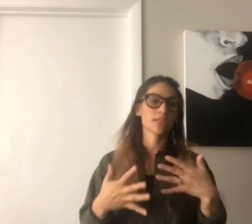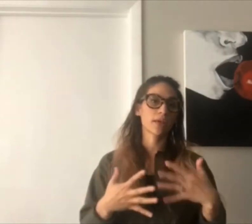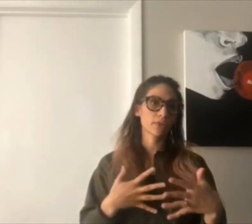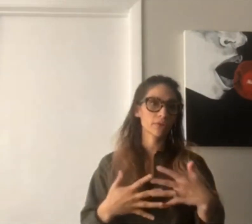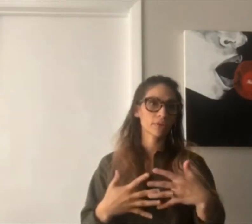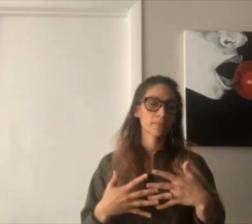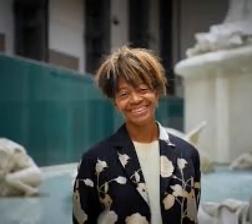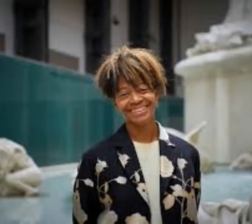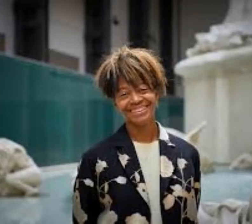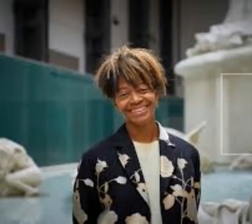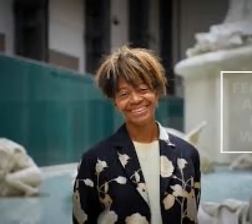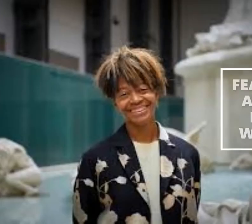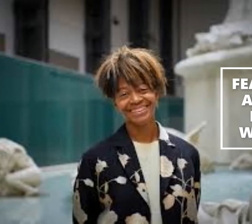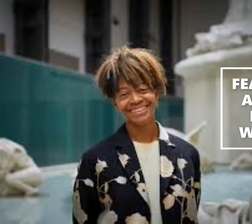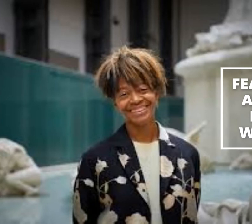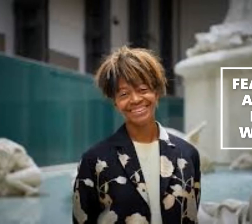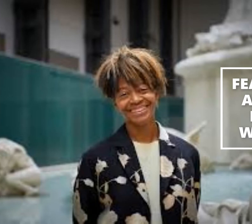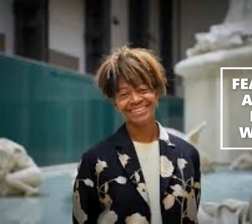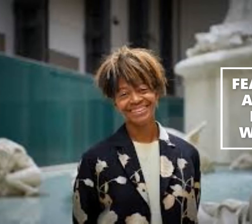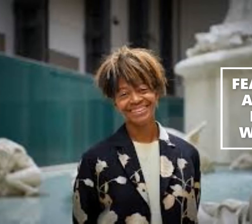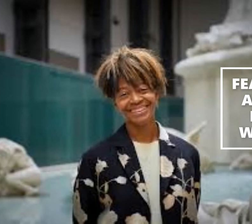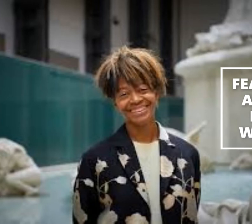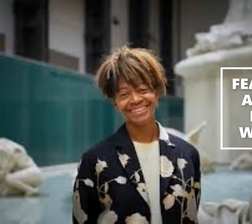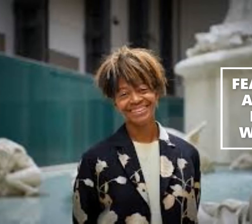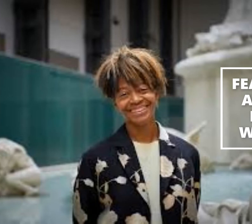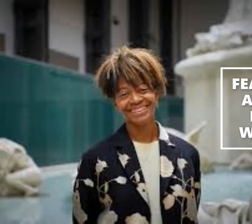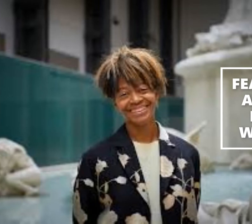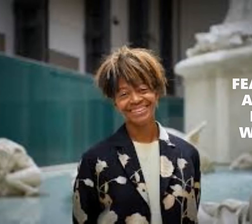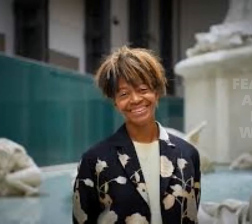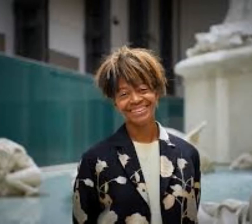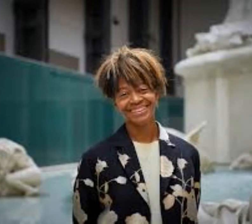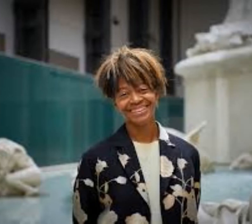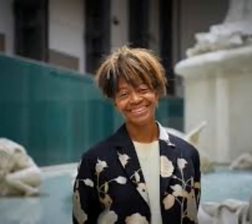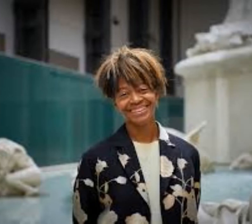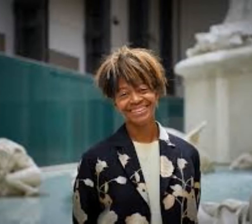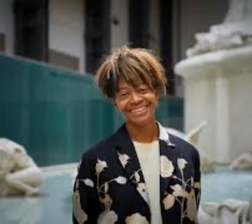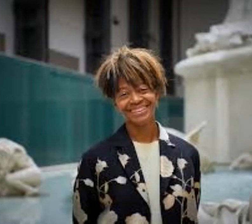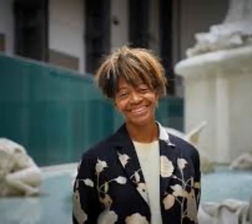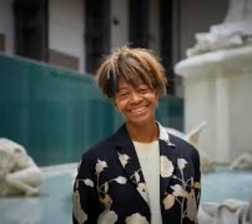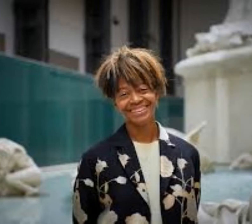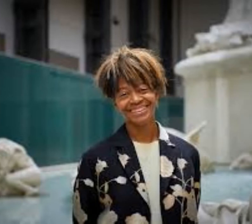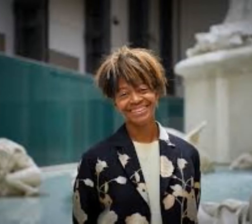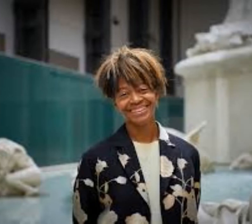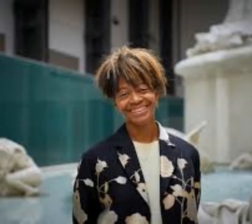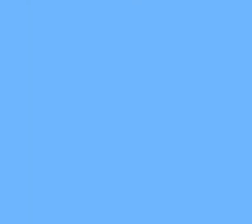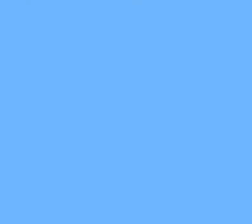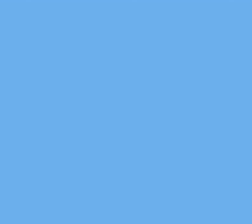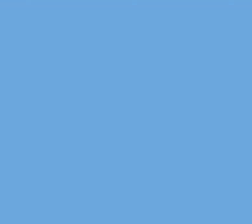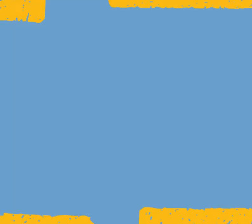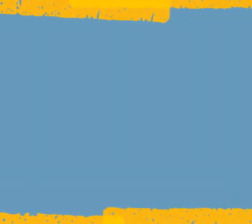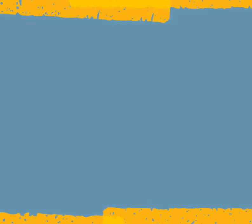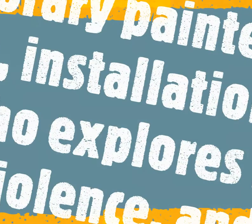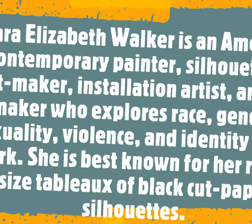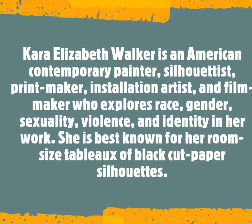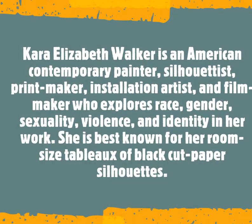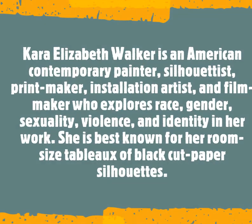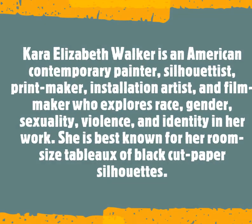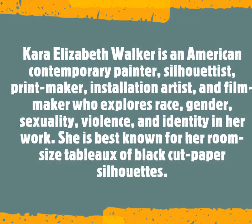together. Now let's take a look at our featured artist, Kara Walker. Kara Elizabeth Walker is an